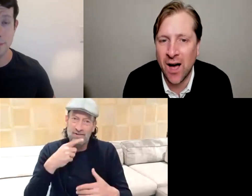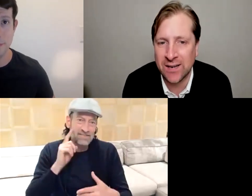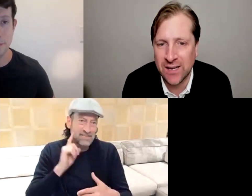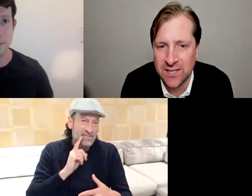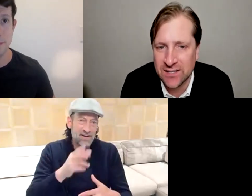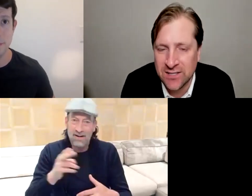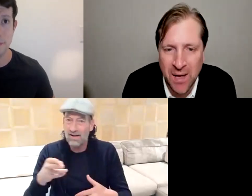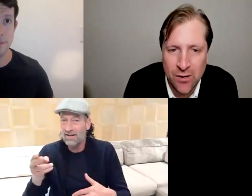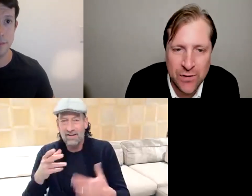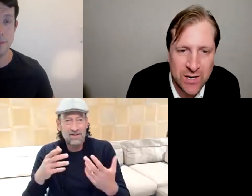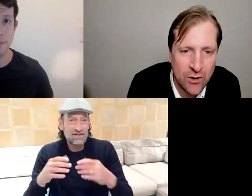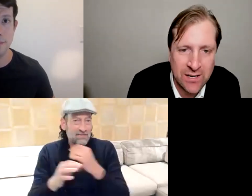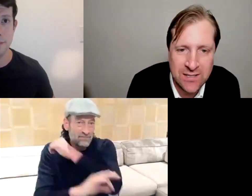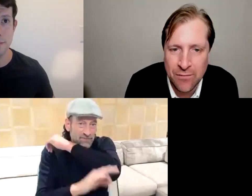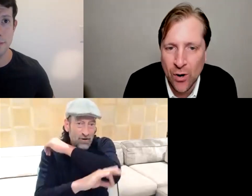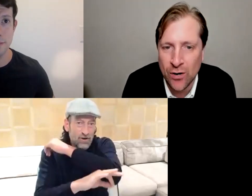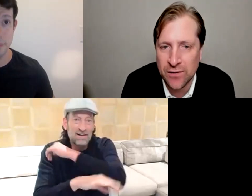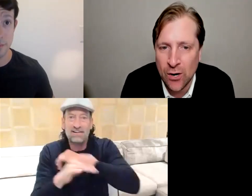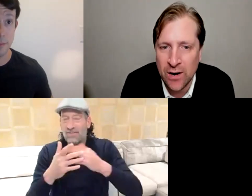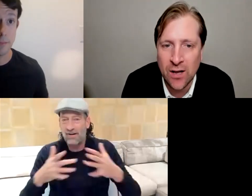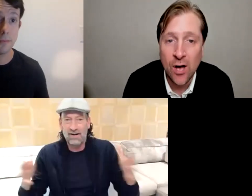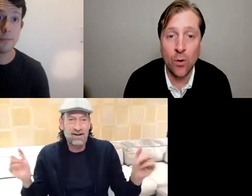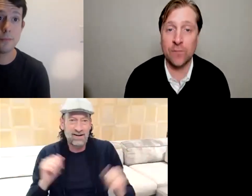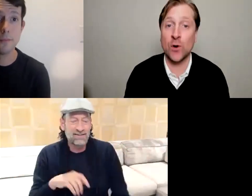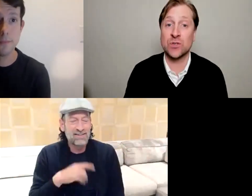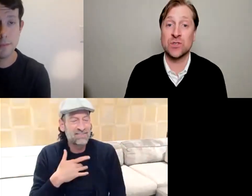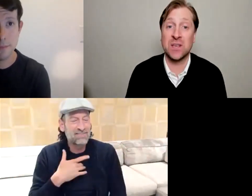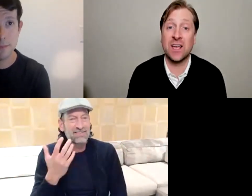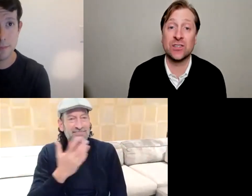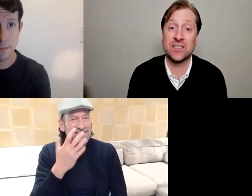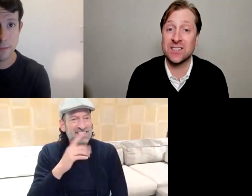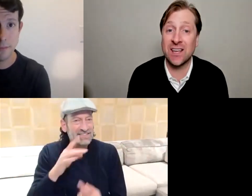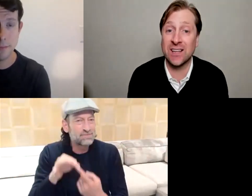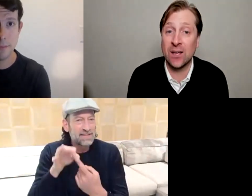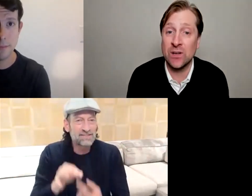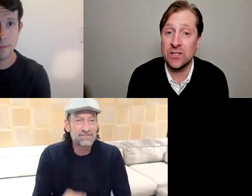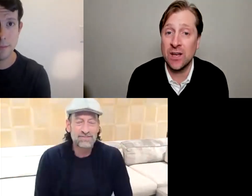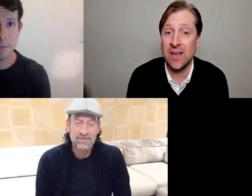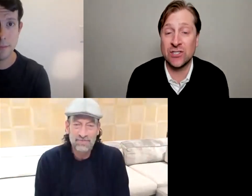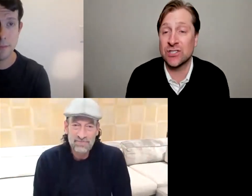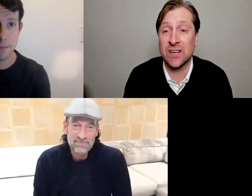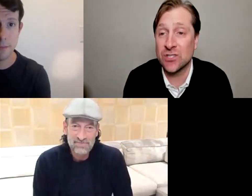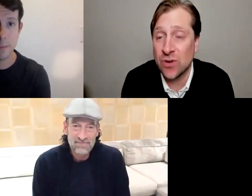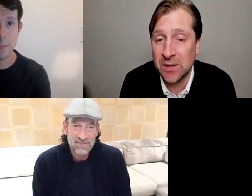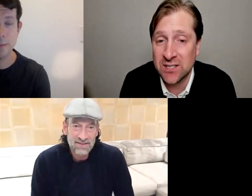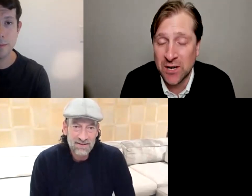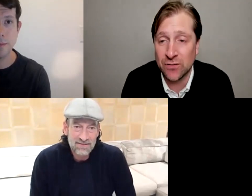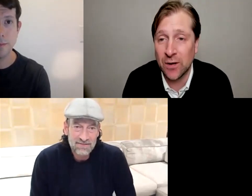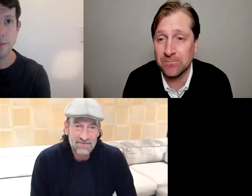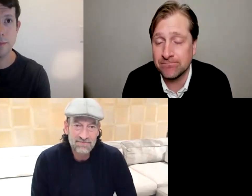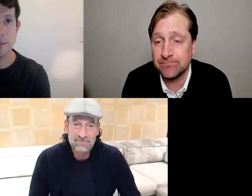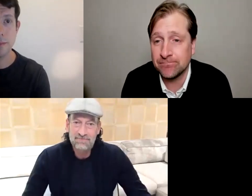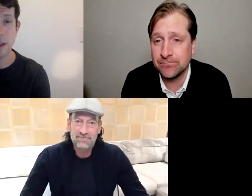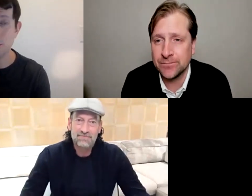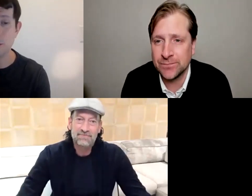wide audience. It doesn't matter if they're hearing, deaf, or hard of hearing, or folks who speak English as a second language. It's just an extremely special